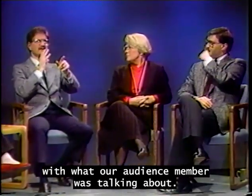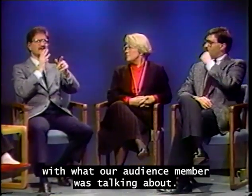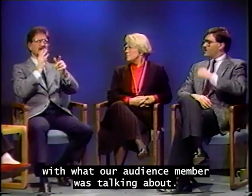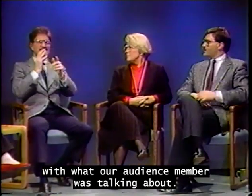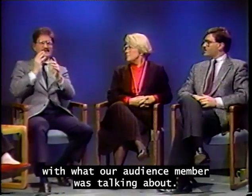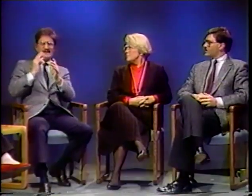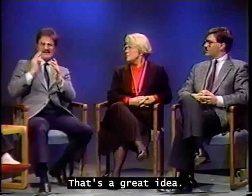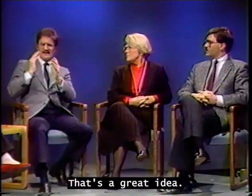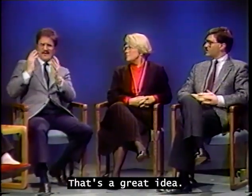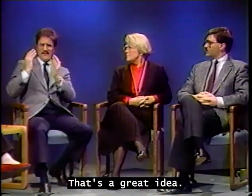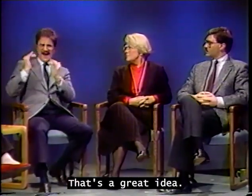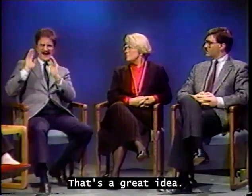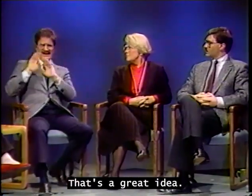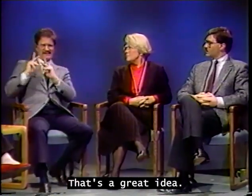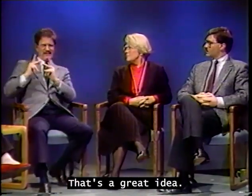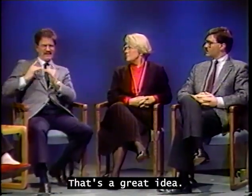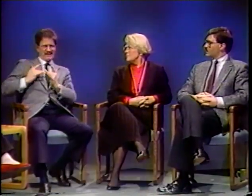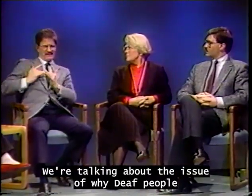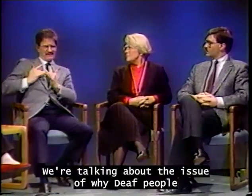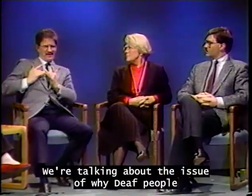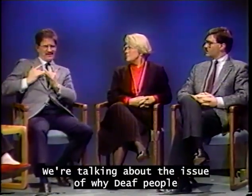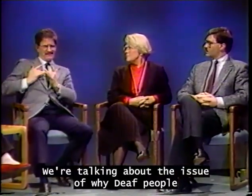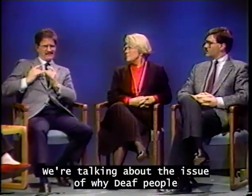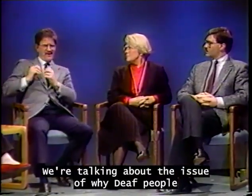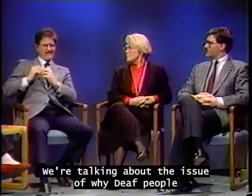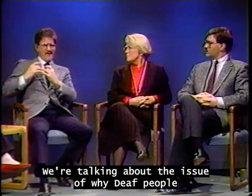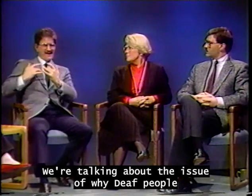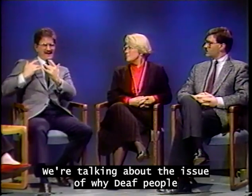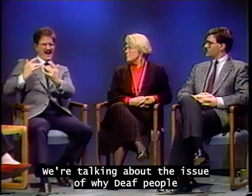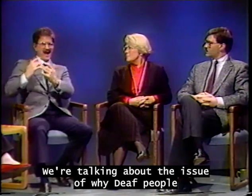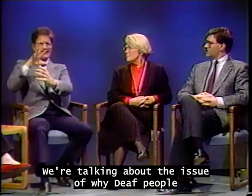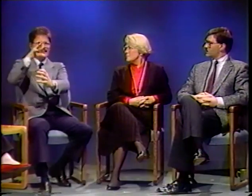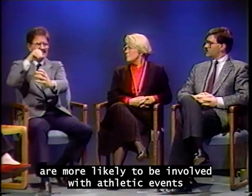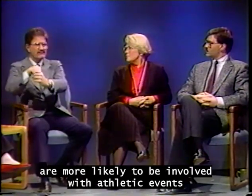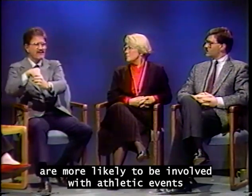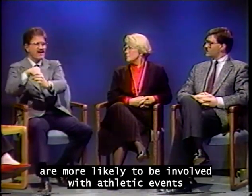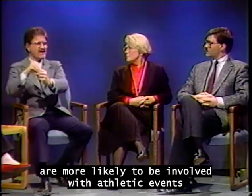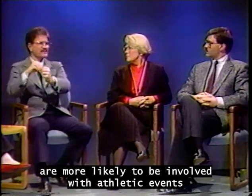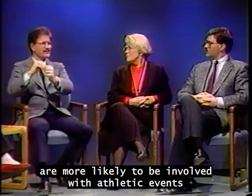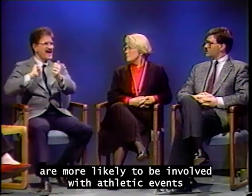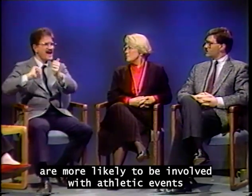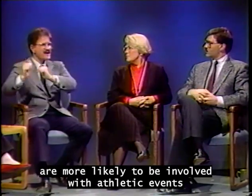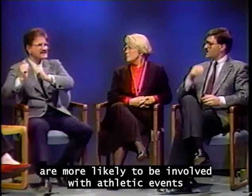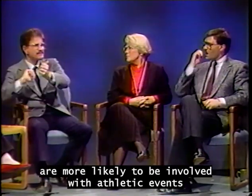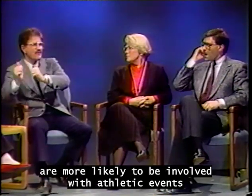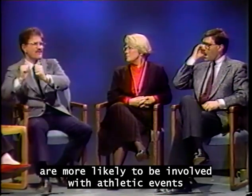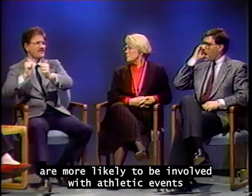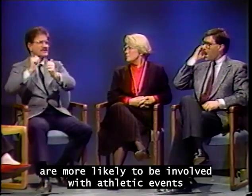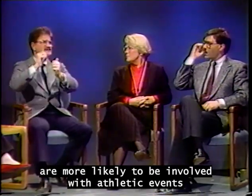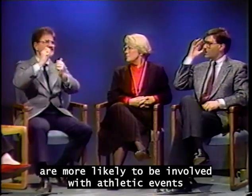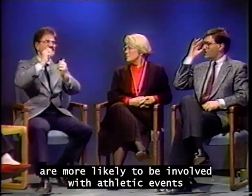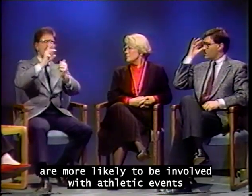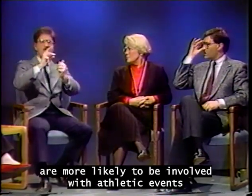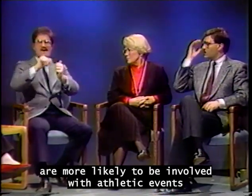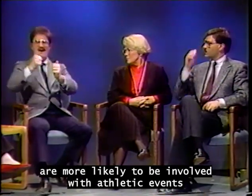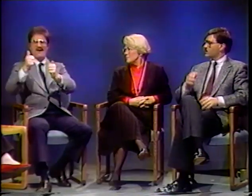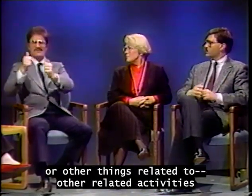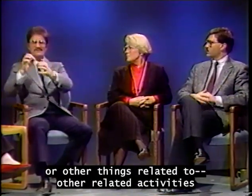about. That's a great idea. We're talking about the issue of why deaf people are more likely to be involved with athletic events